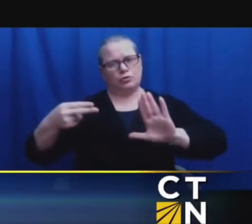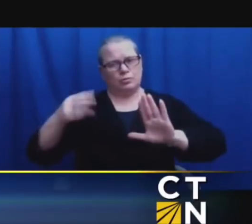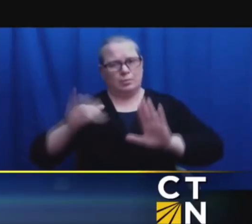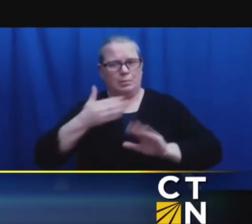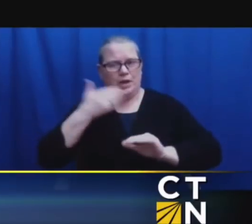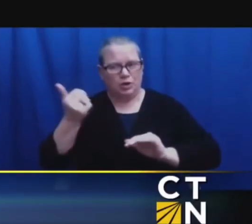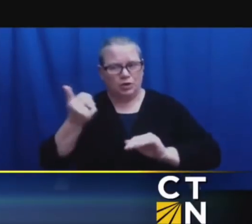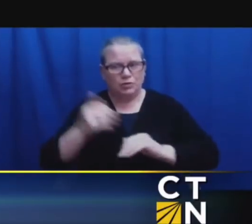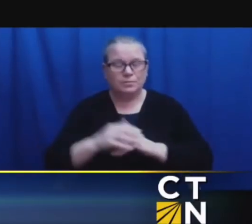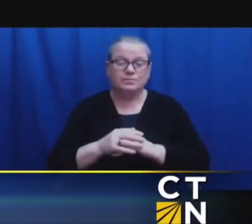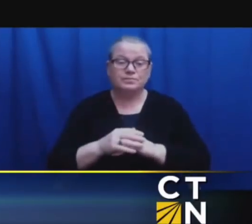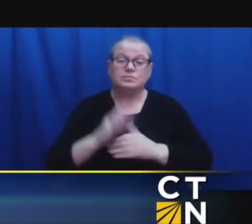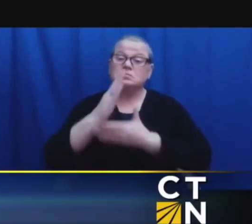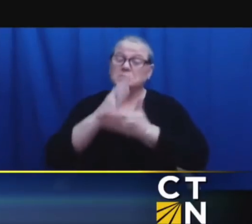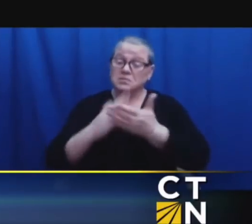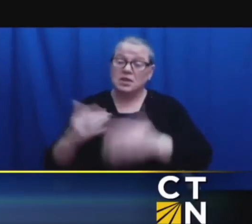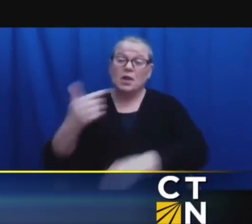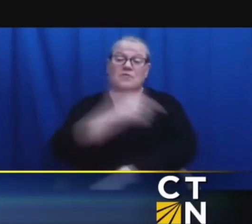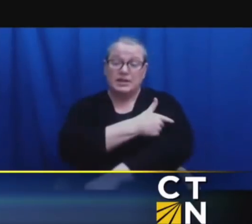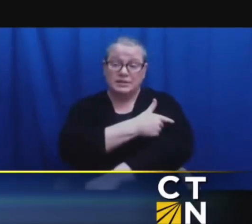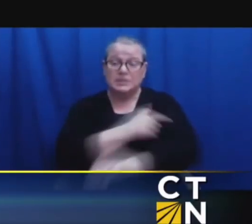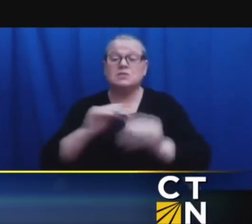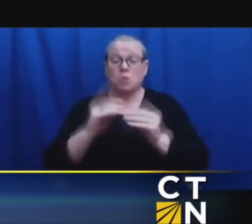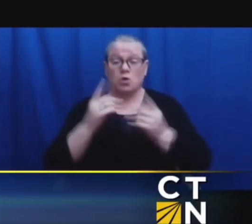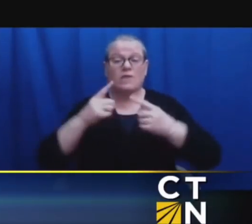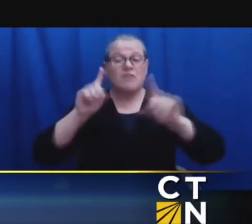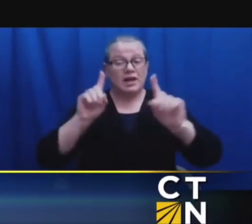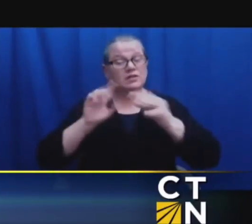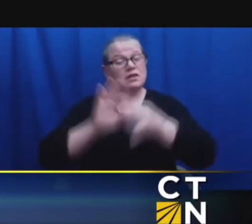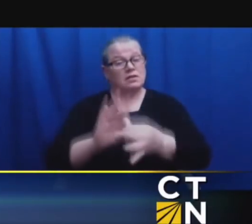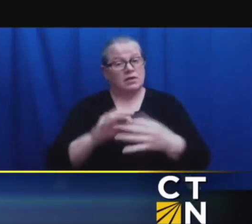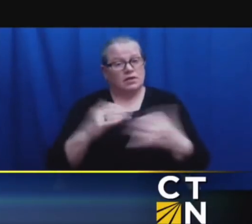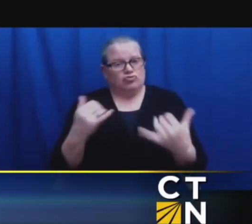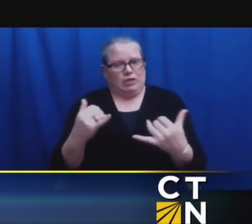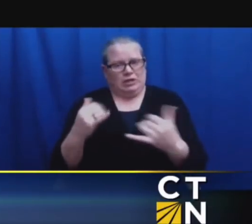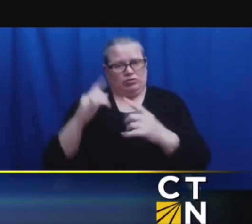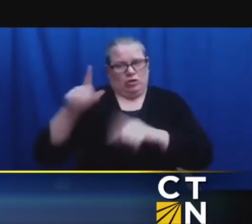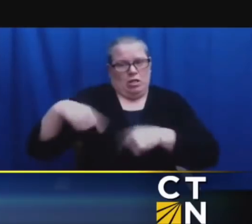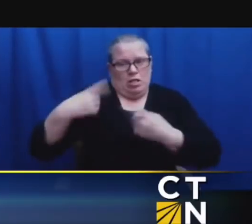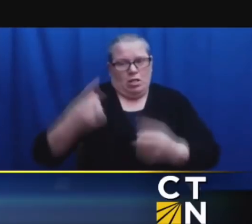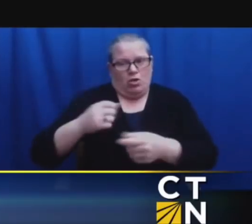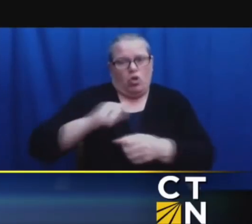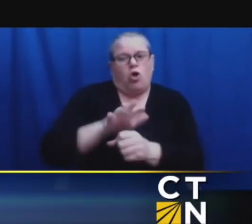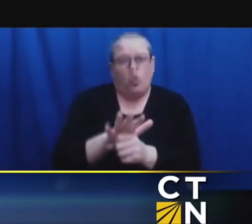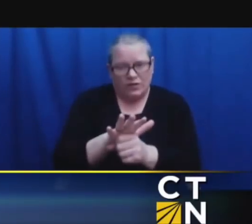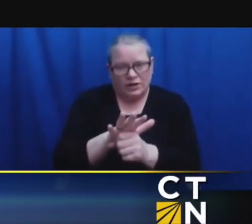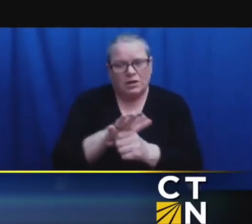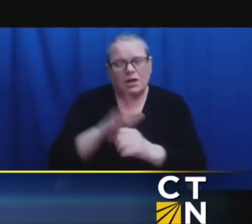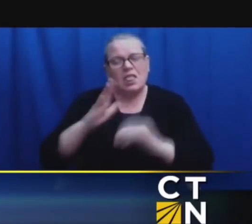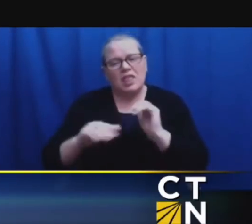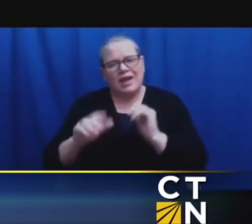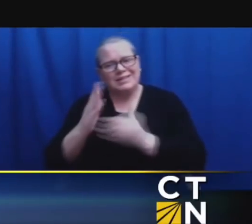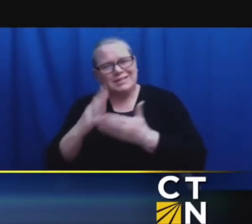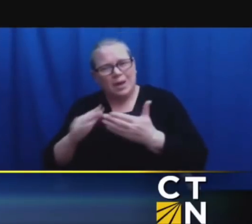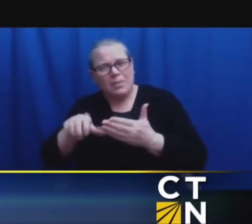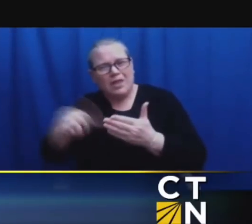the traditional COVID than, say, 1 or 2 of these variants. But the good news is that